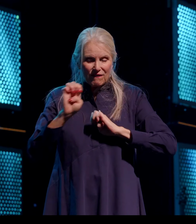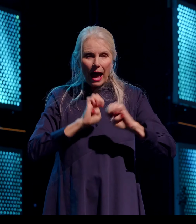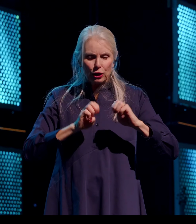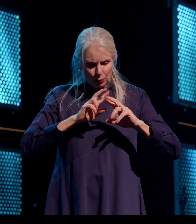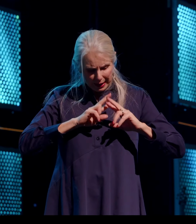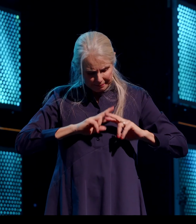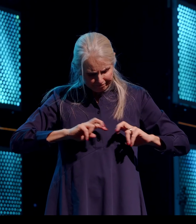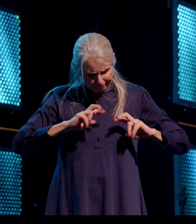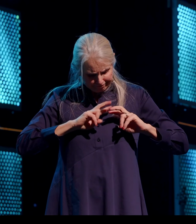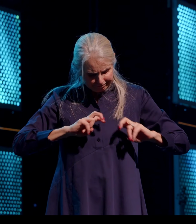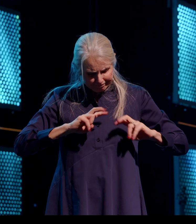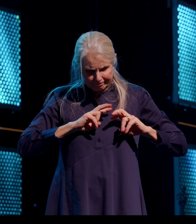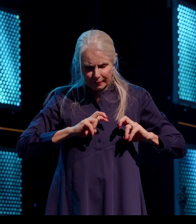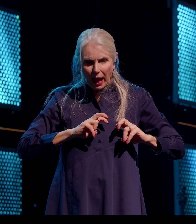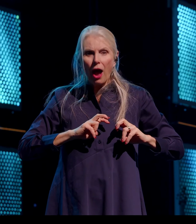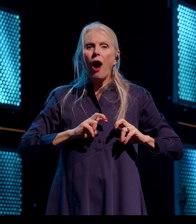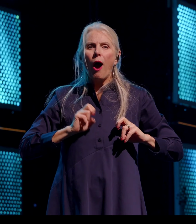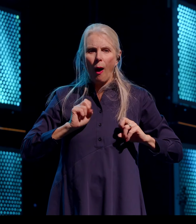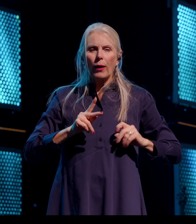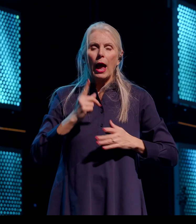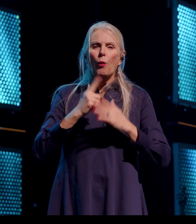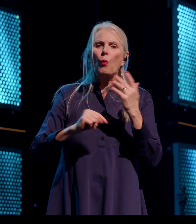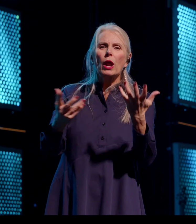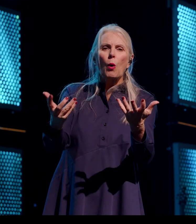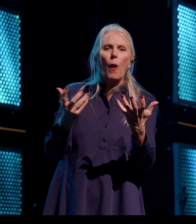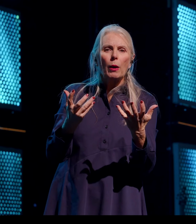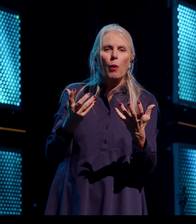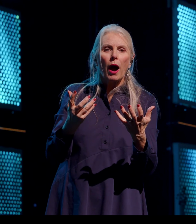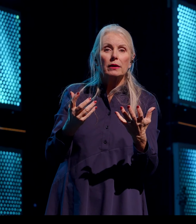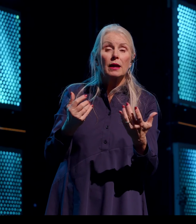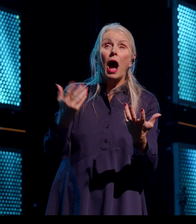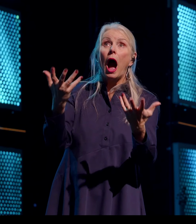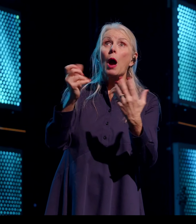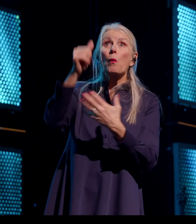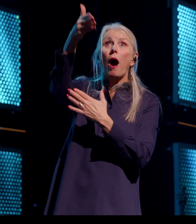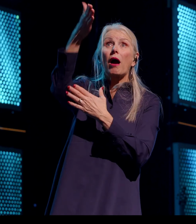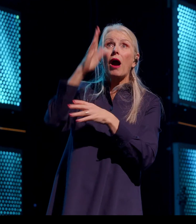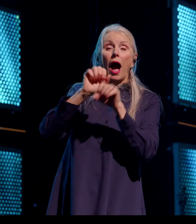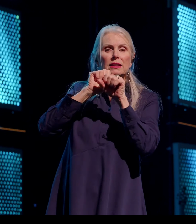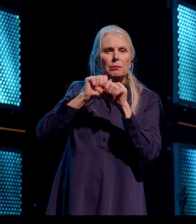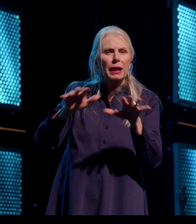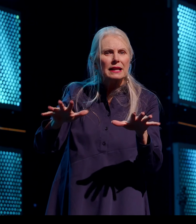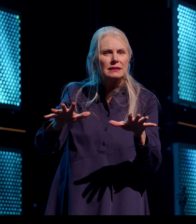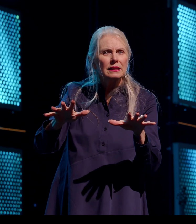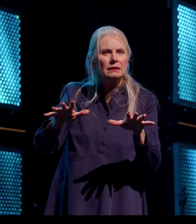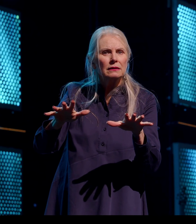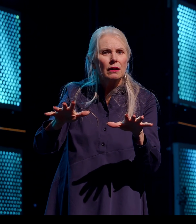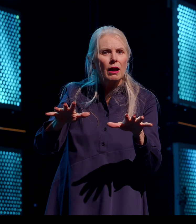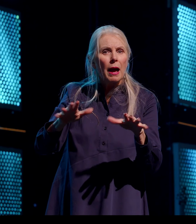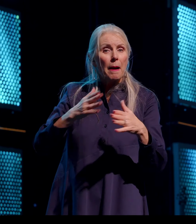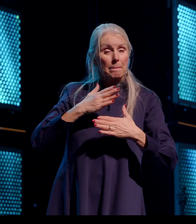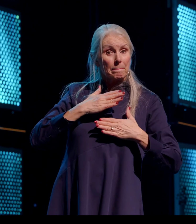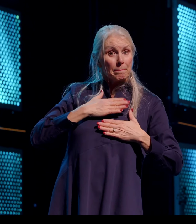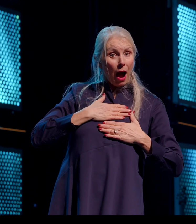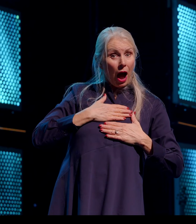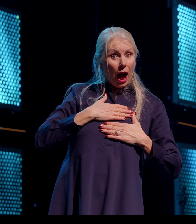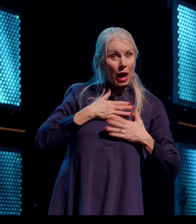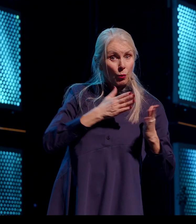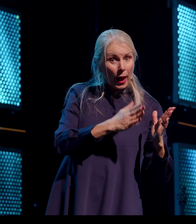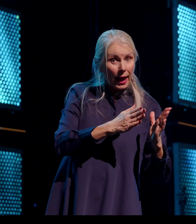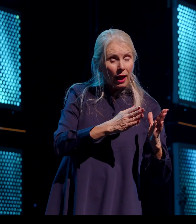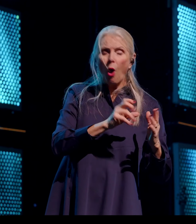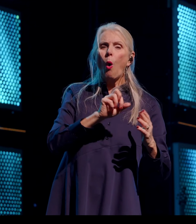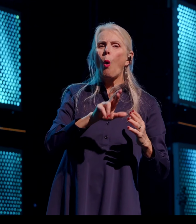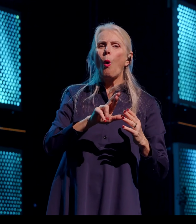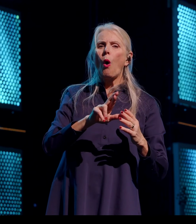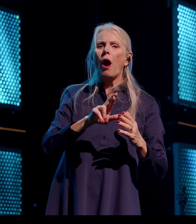life? Do I want God to bless my plans, or do I want to be a part of his plan? Because if you're just wanting